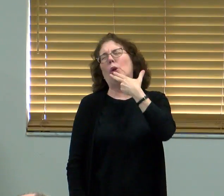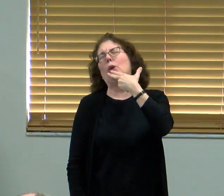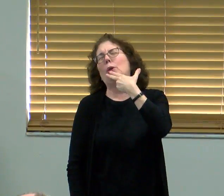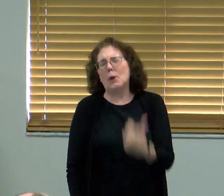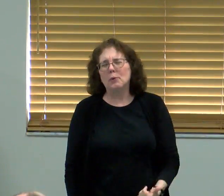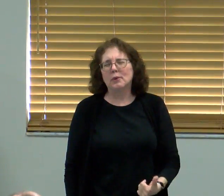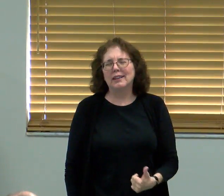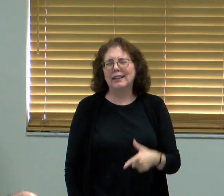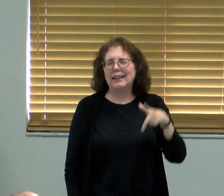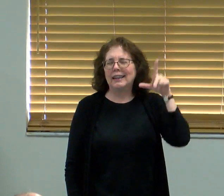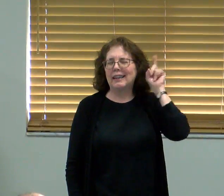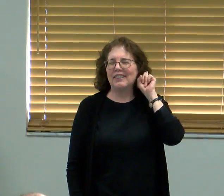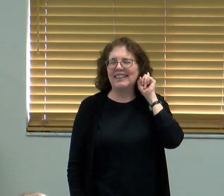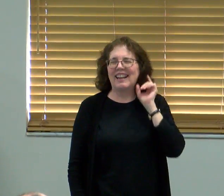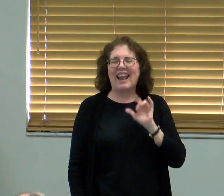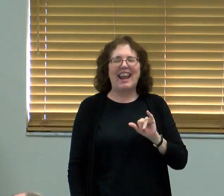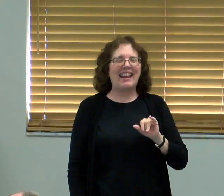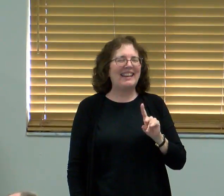aids.